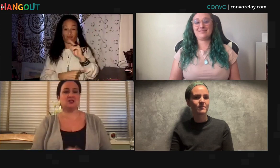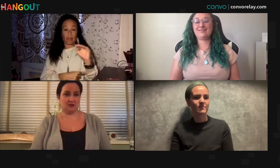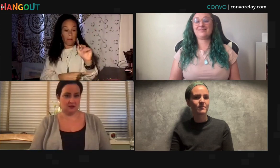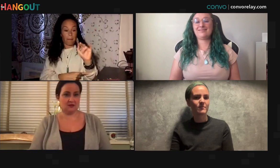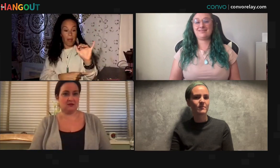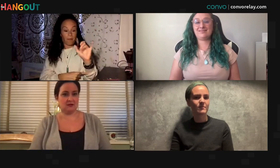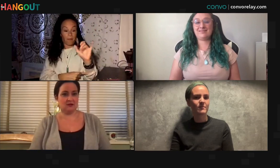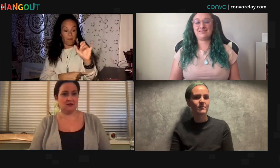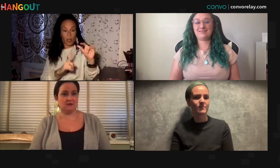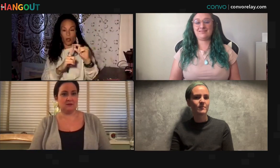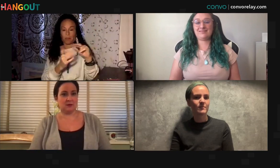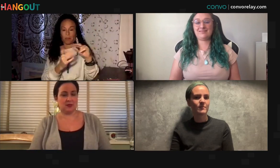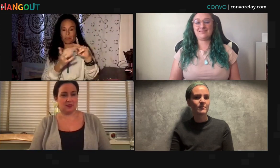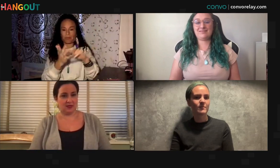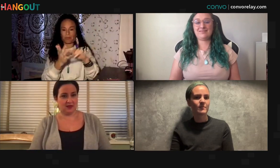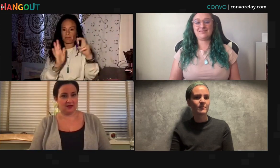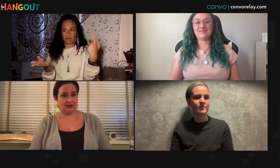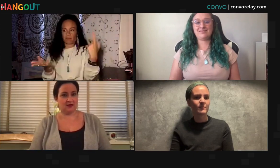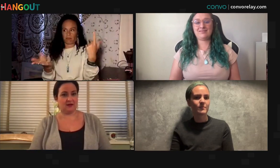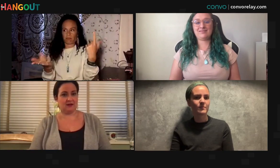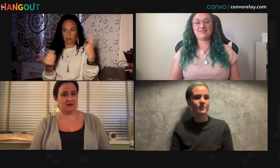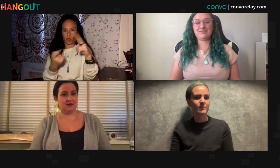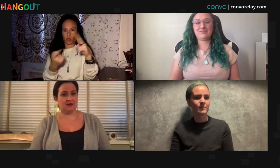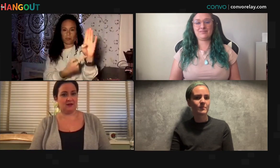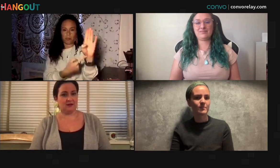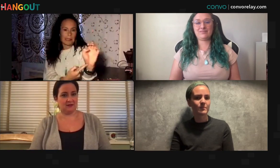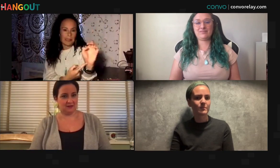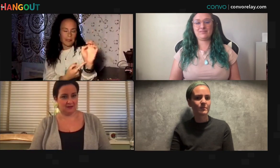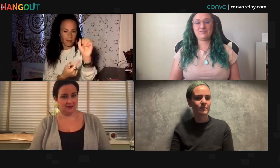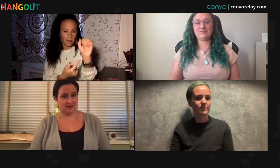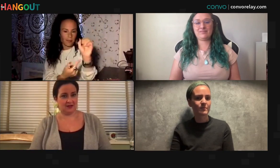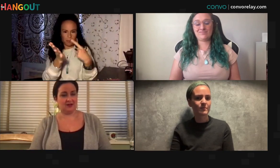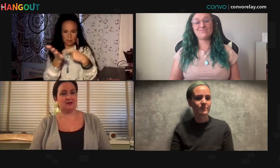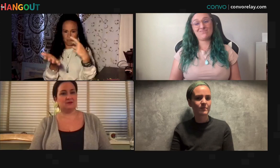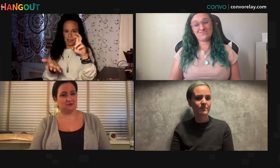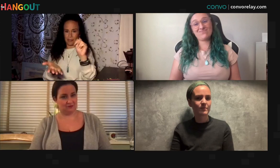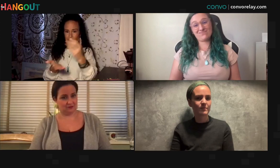manifest. Because manifest, the word means to be.